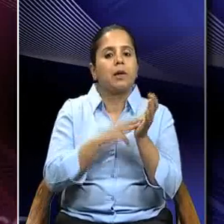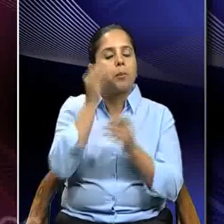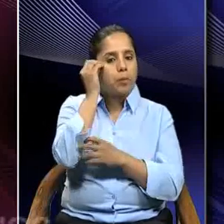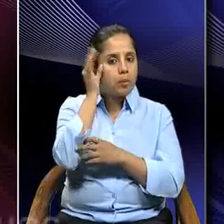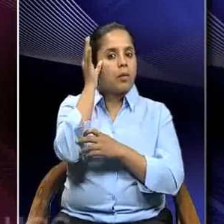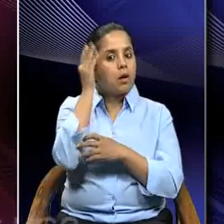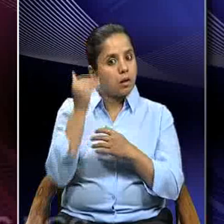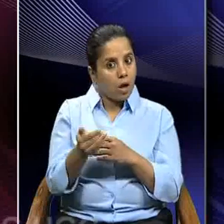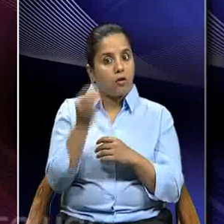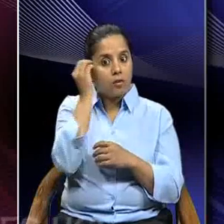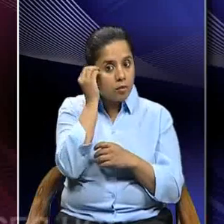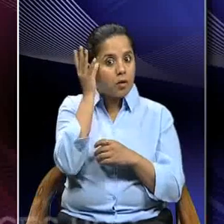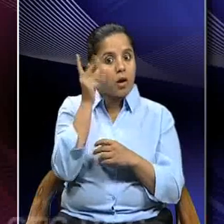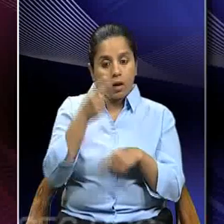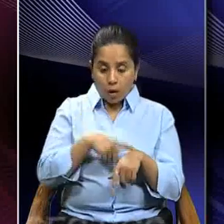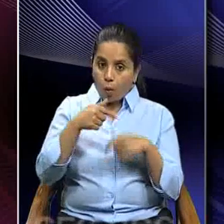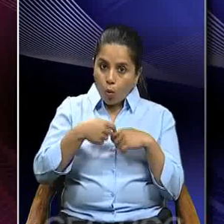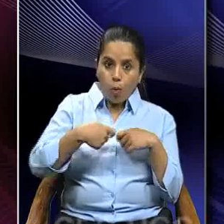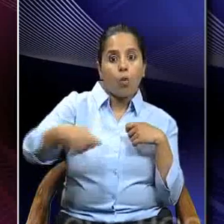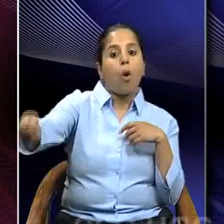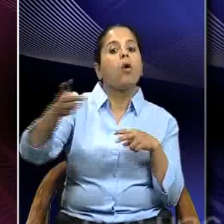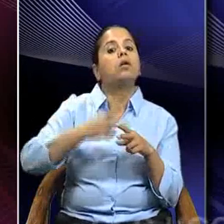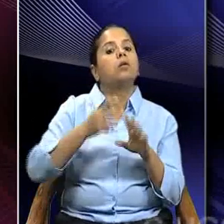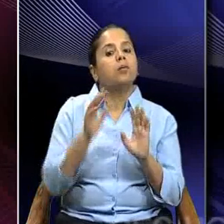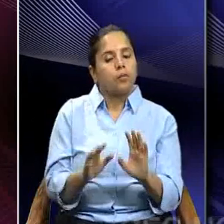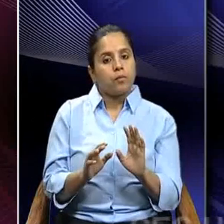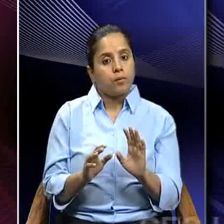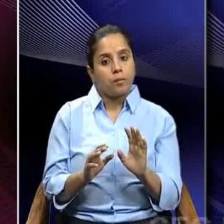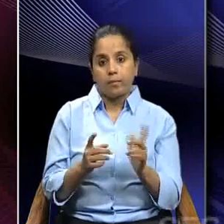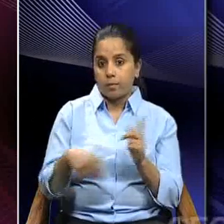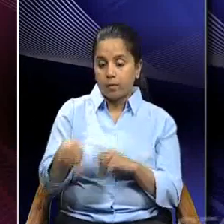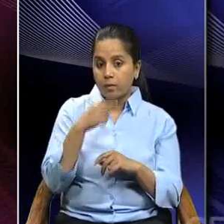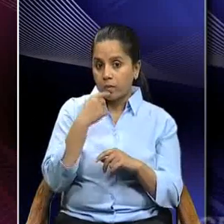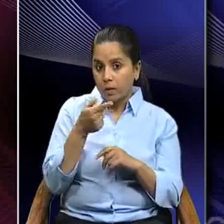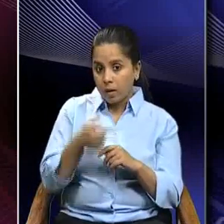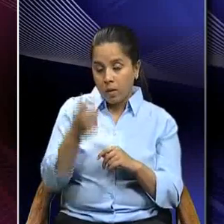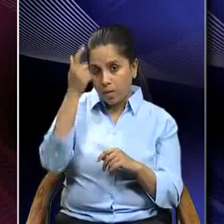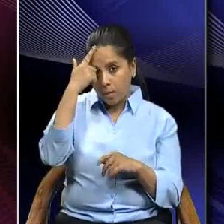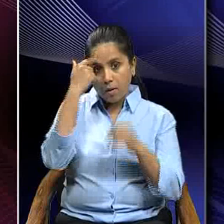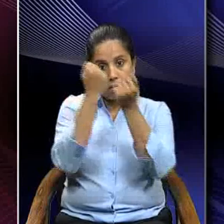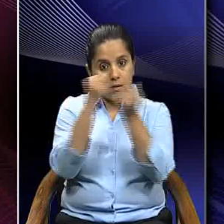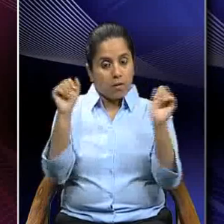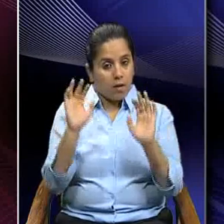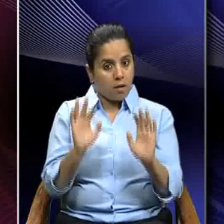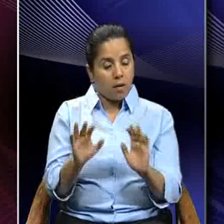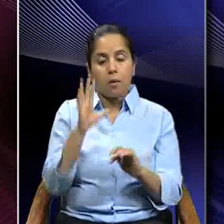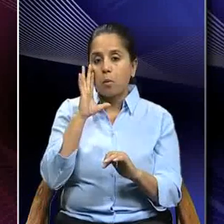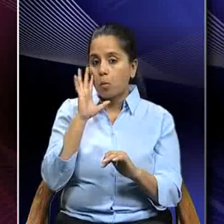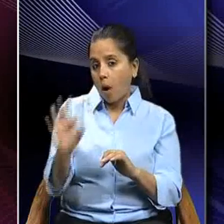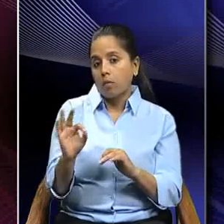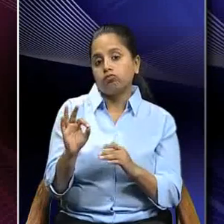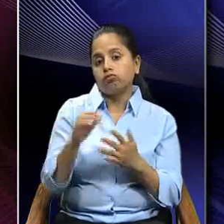to prevail in the long run. And mind liberation is one of the key and very